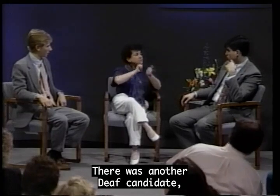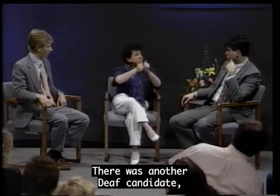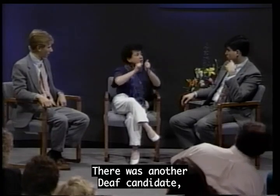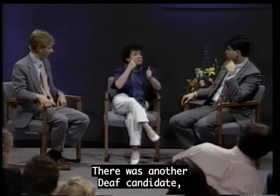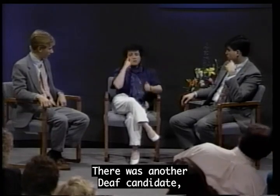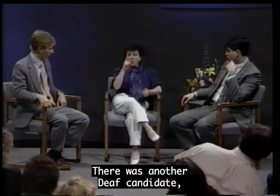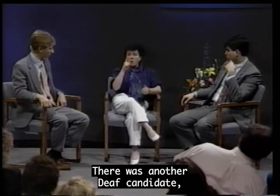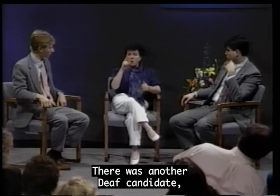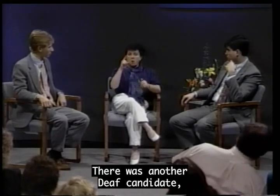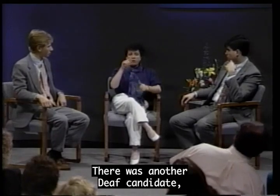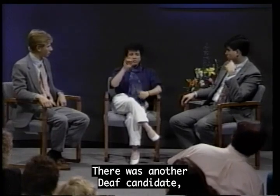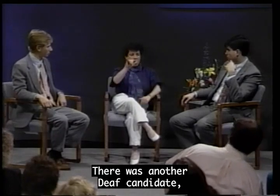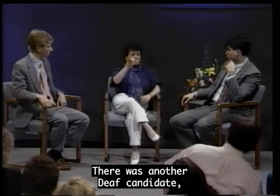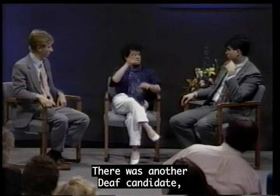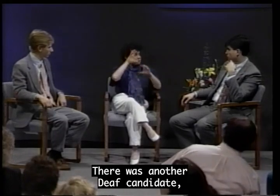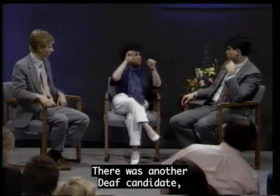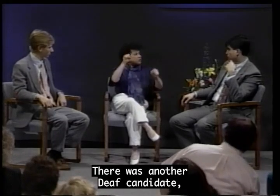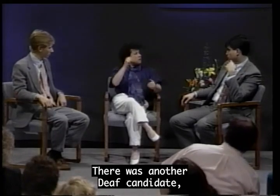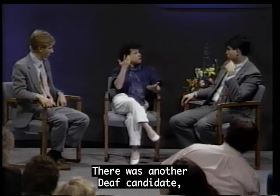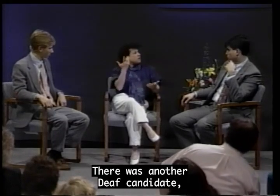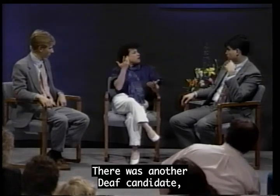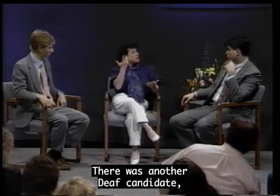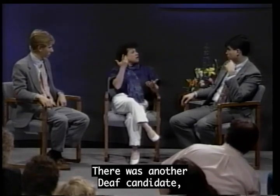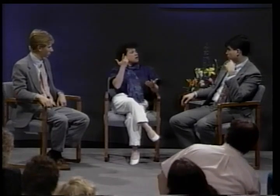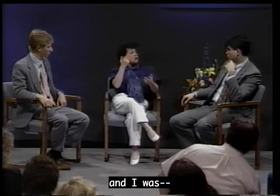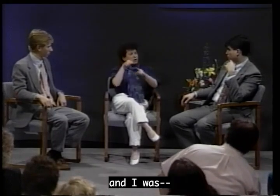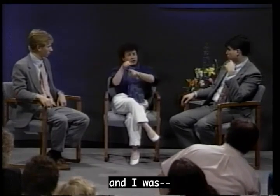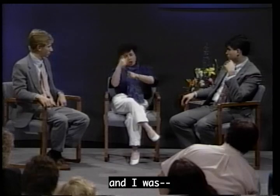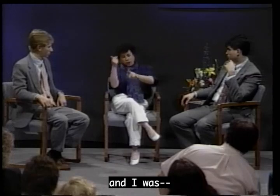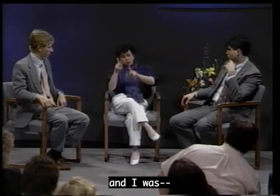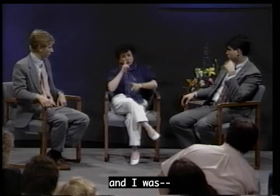candidate, and I was...